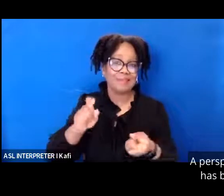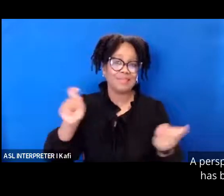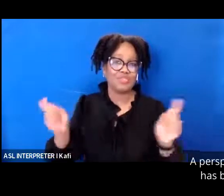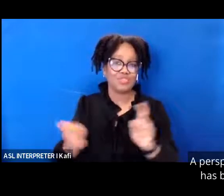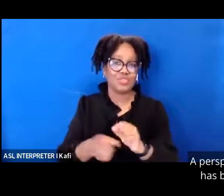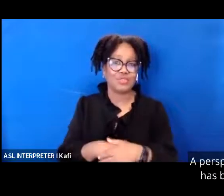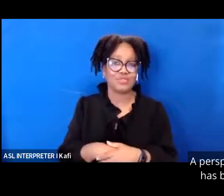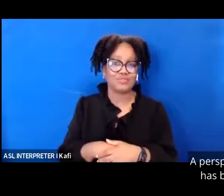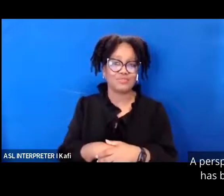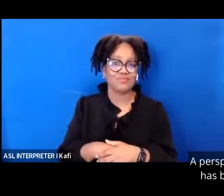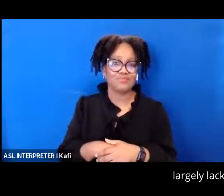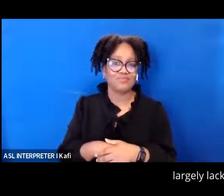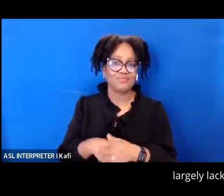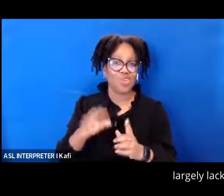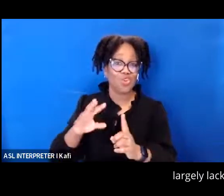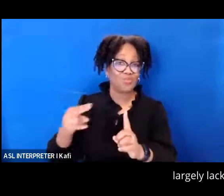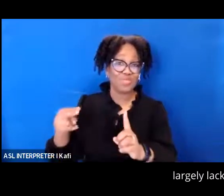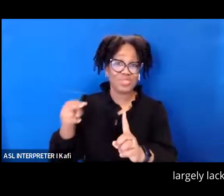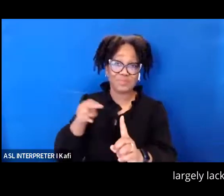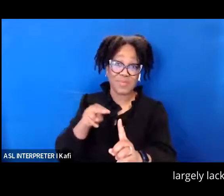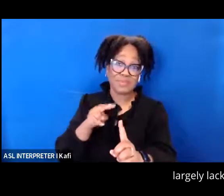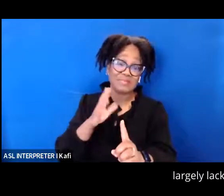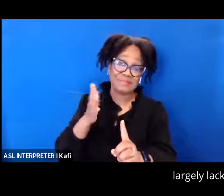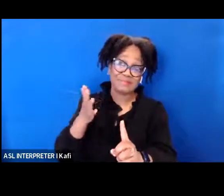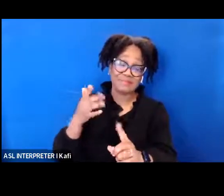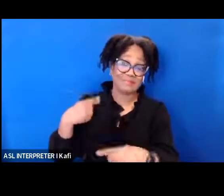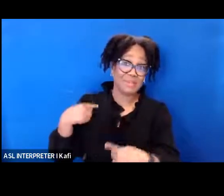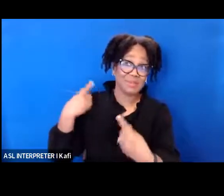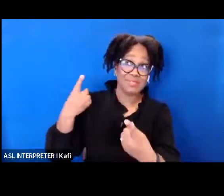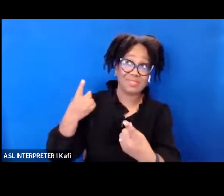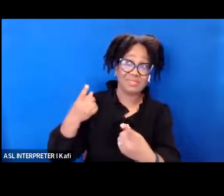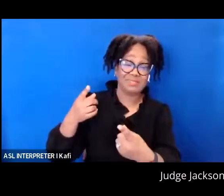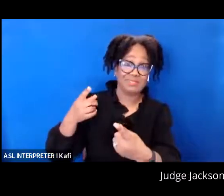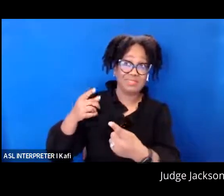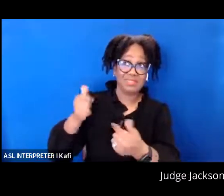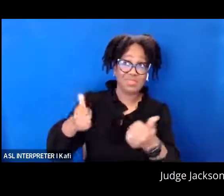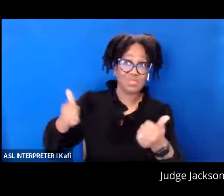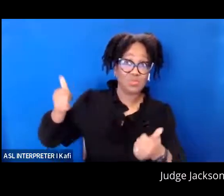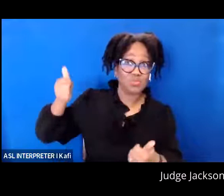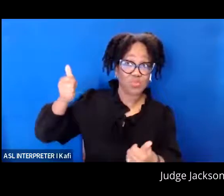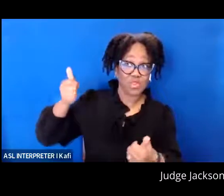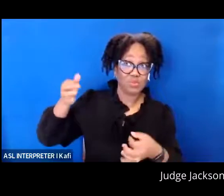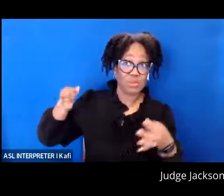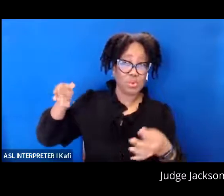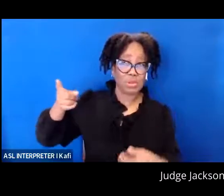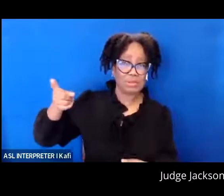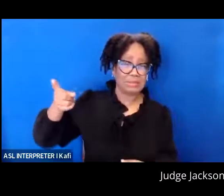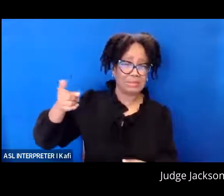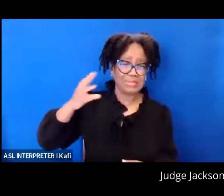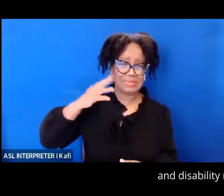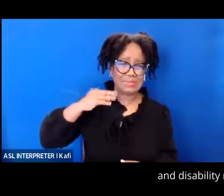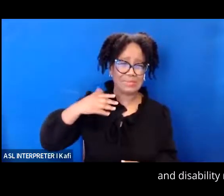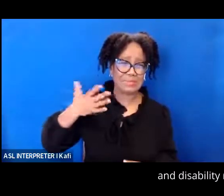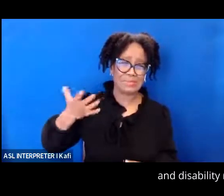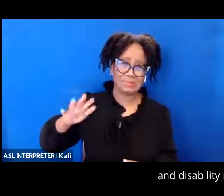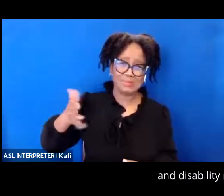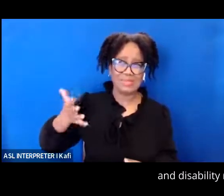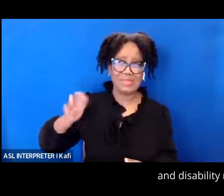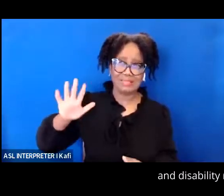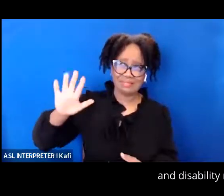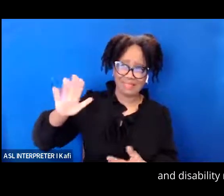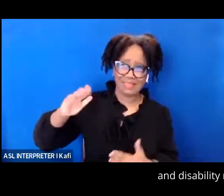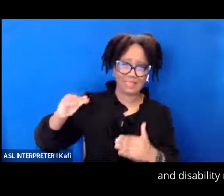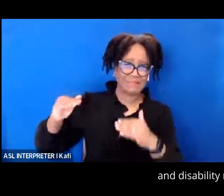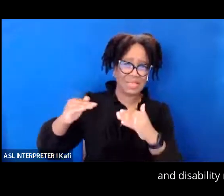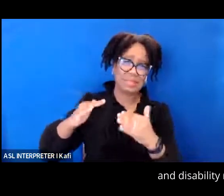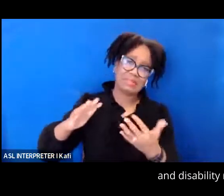been let's face it largely lacking on the high court judge jackson has rendered important and disability rights